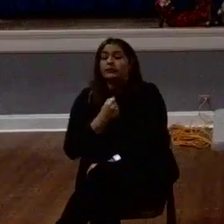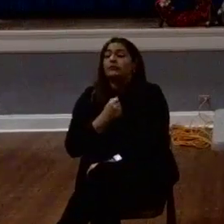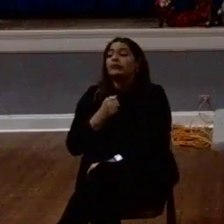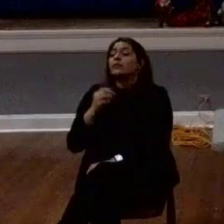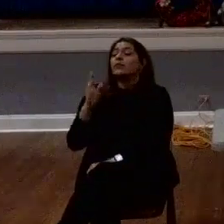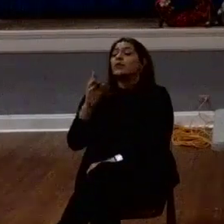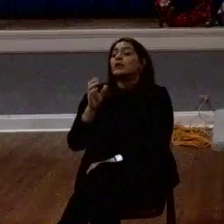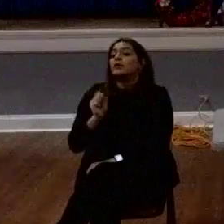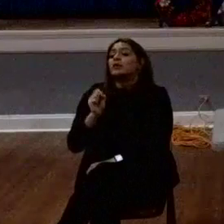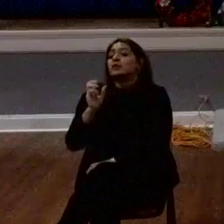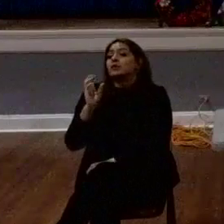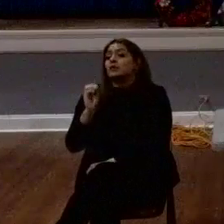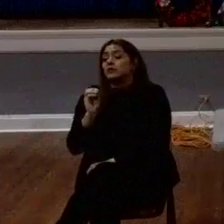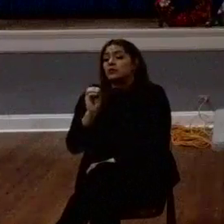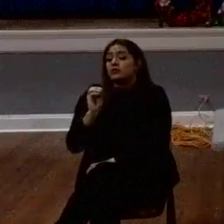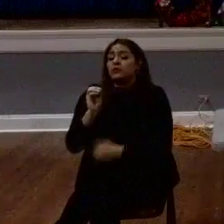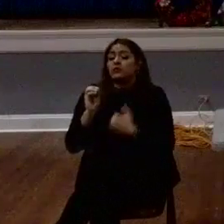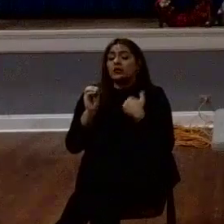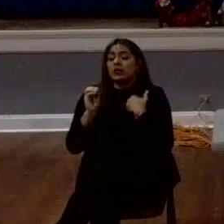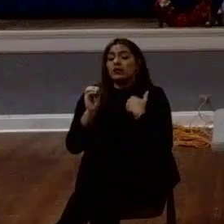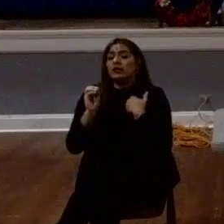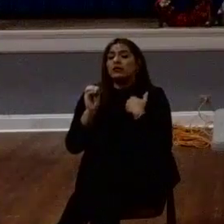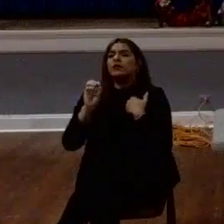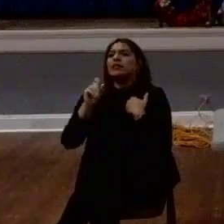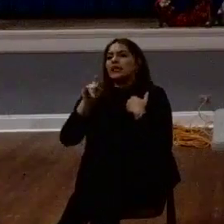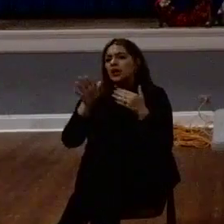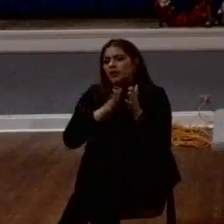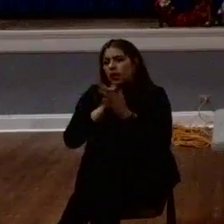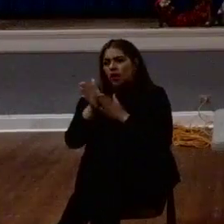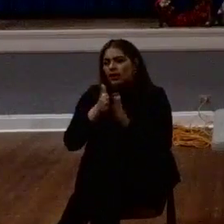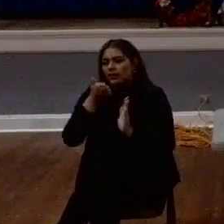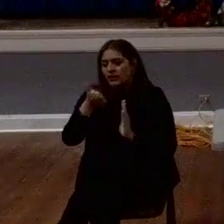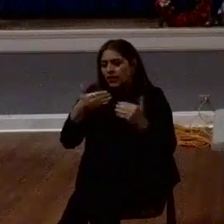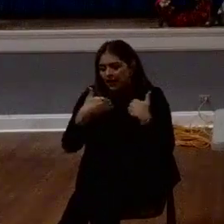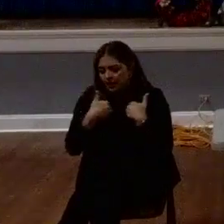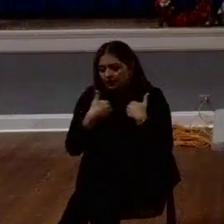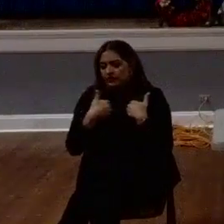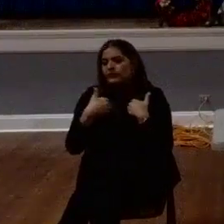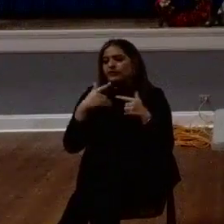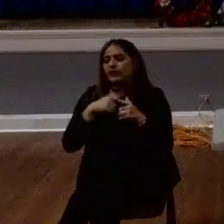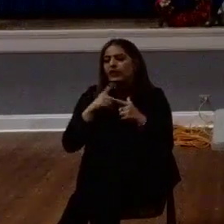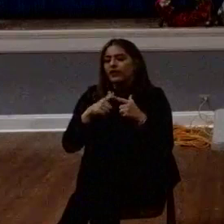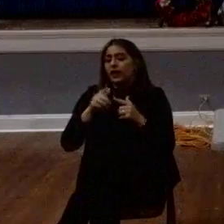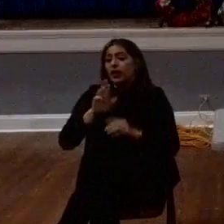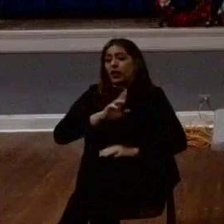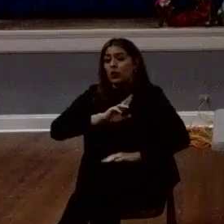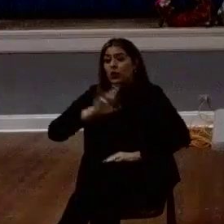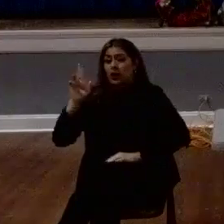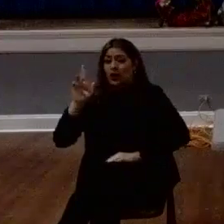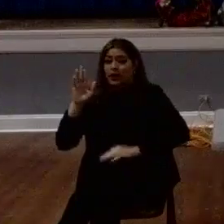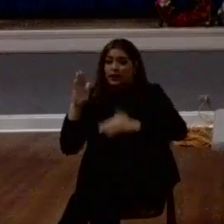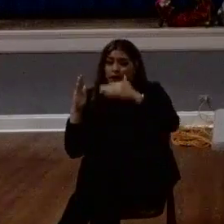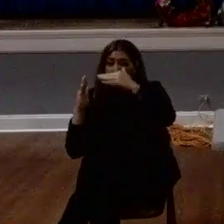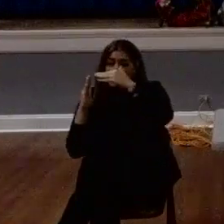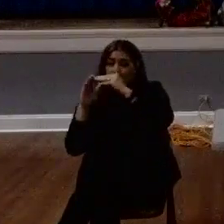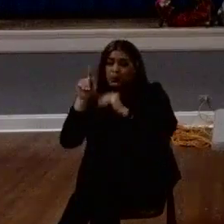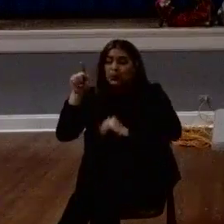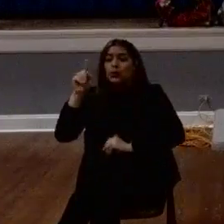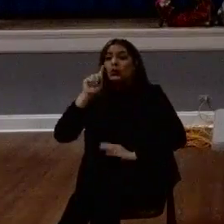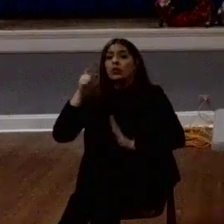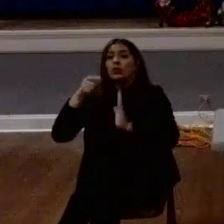And so we've got the skate parks in there, and then up on the far right corner is the